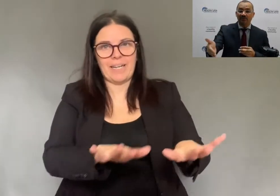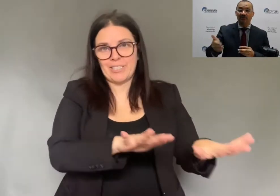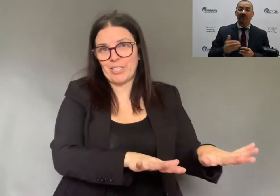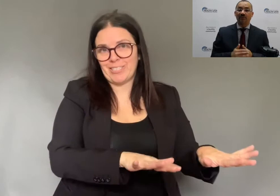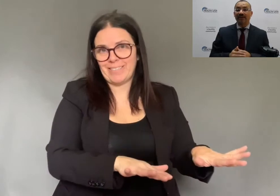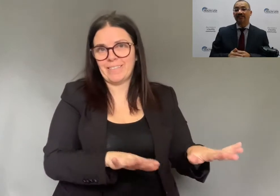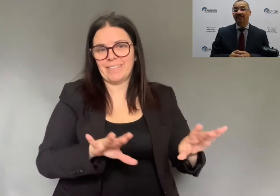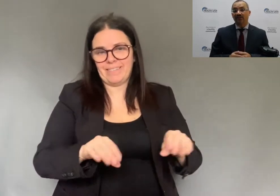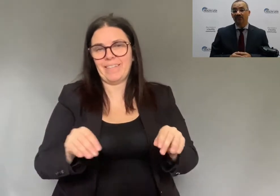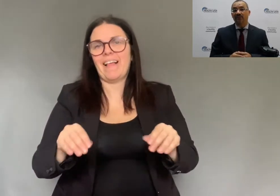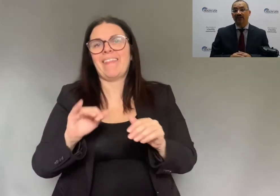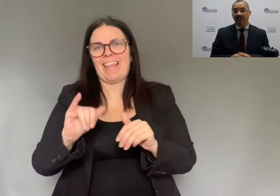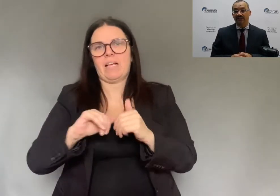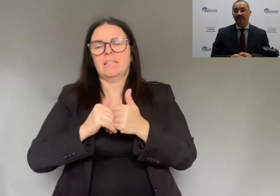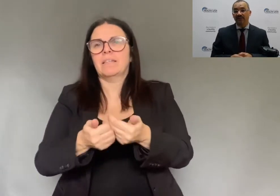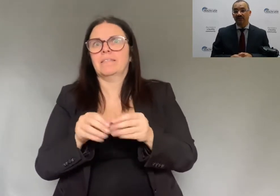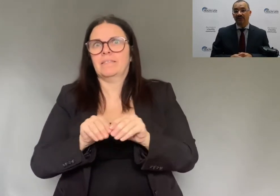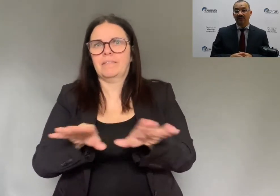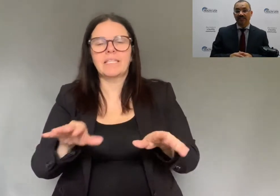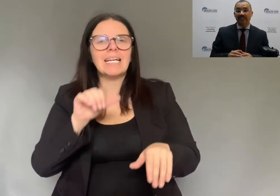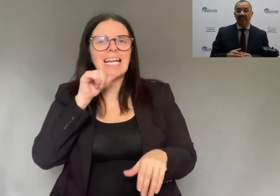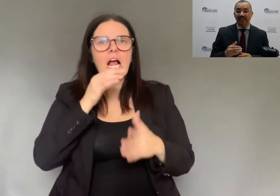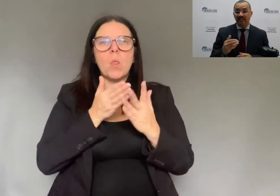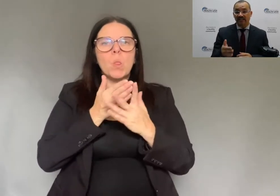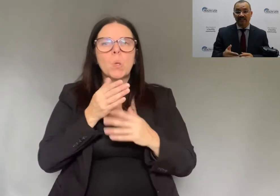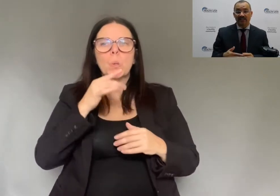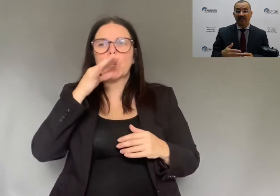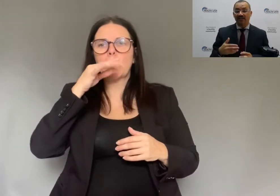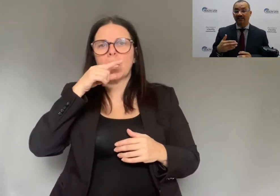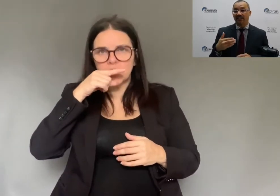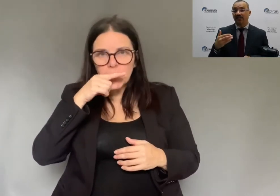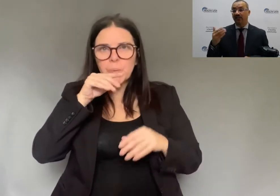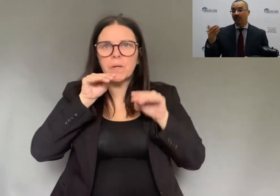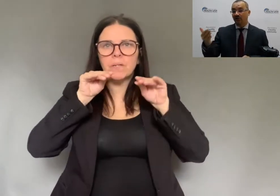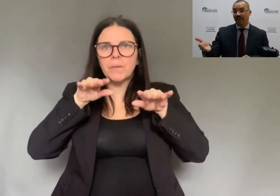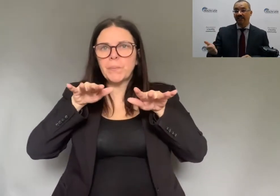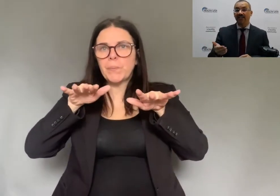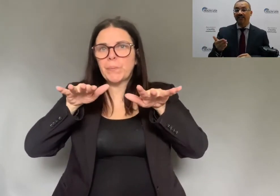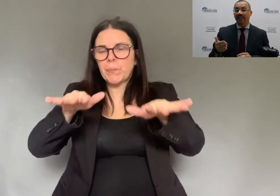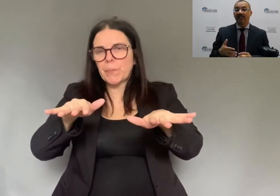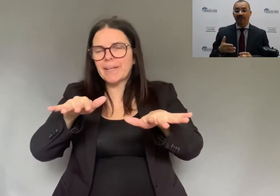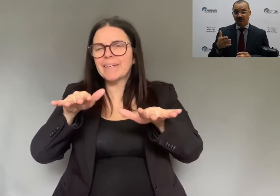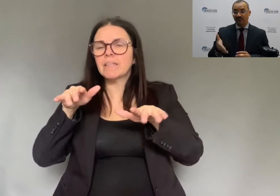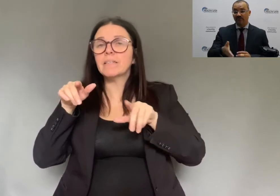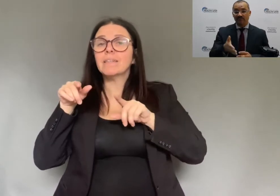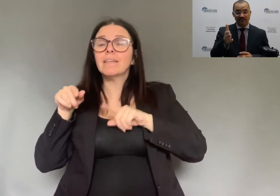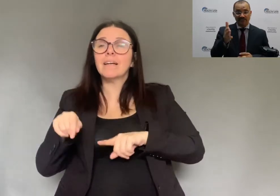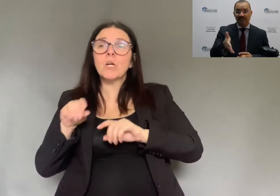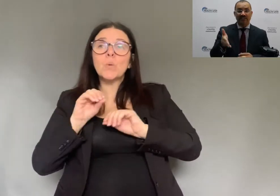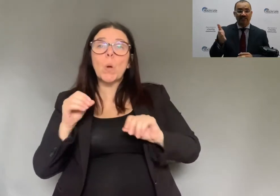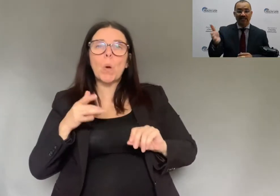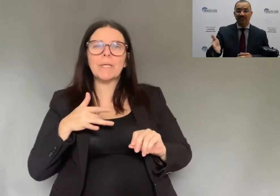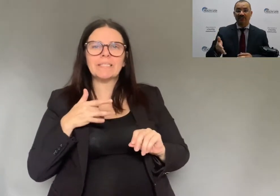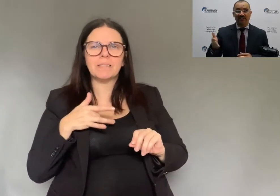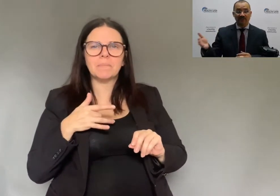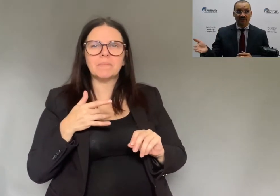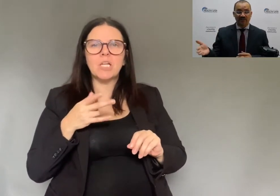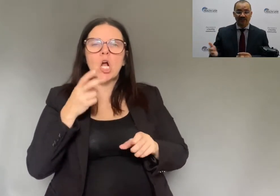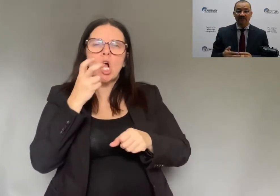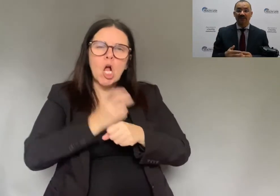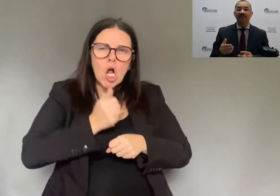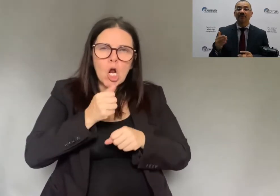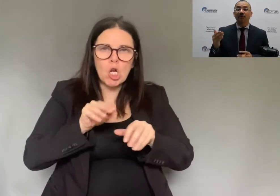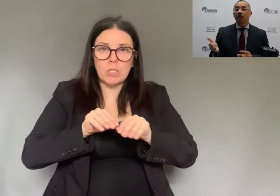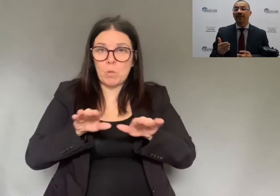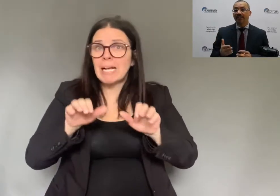able to pass it on to other individuals in either directly through touching, handshake, or